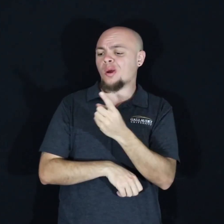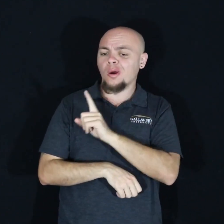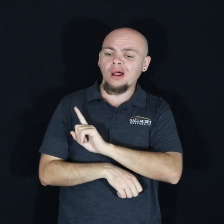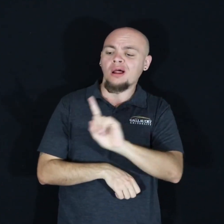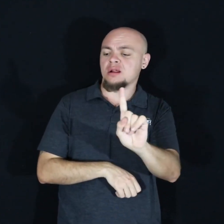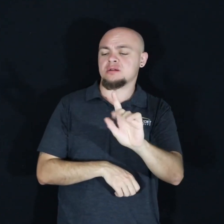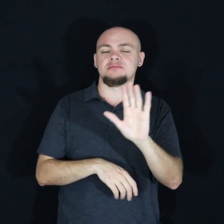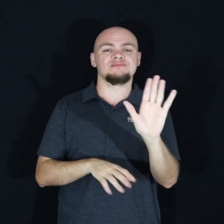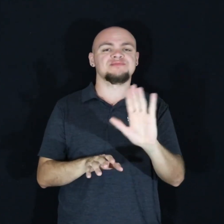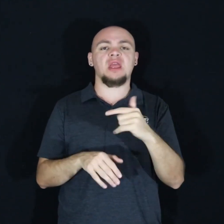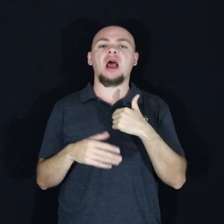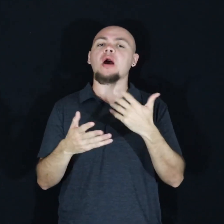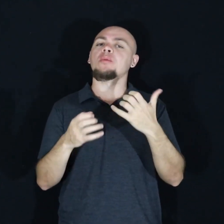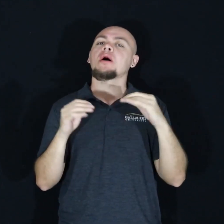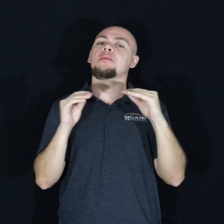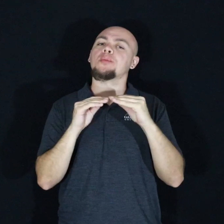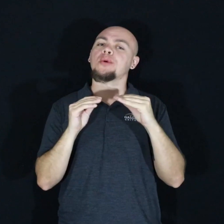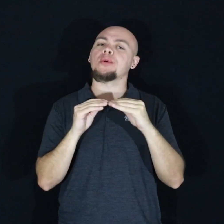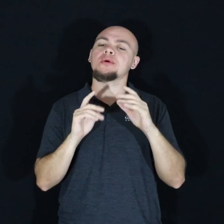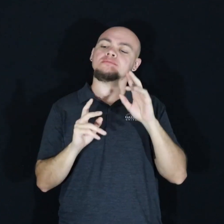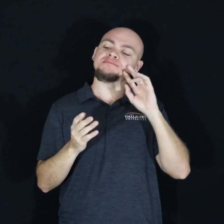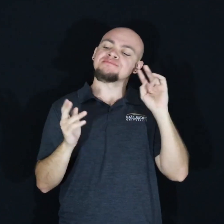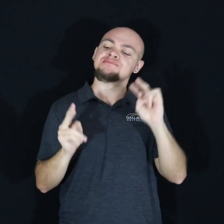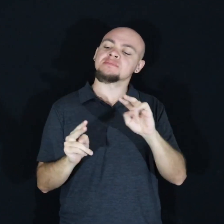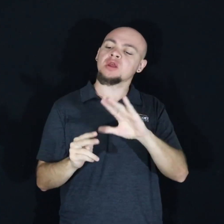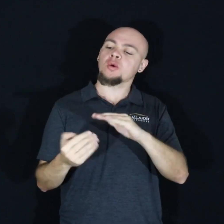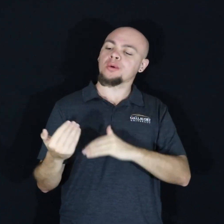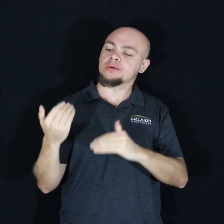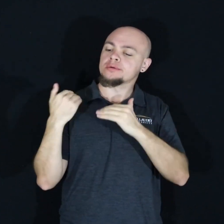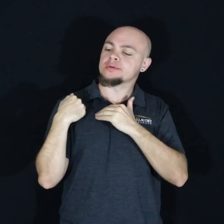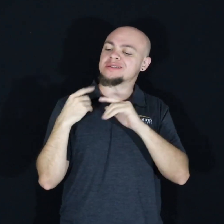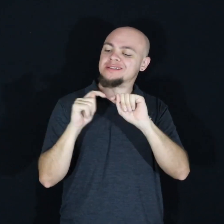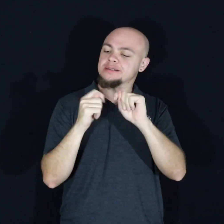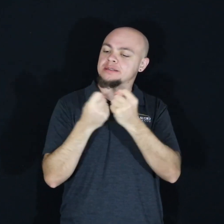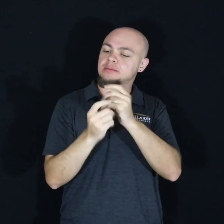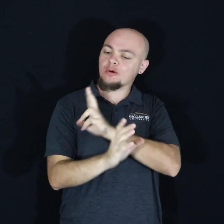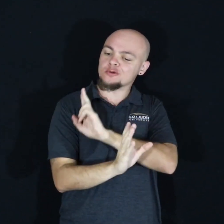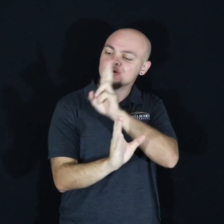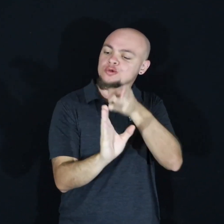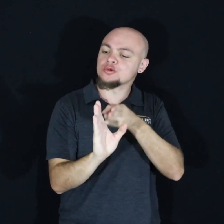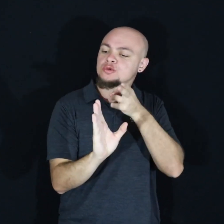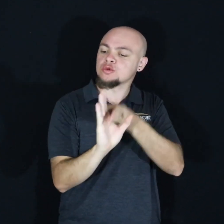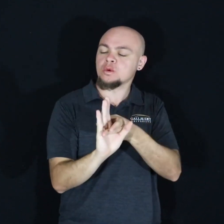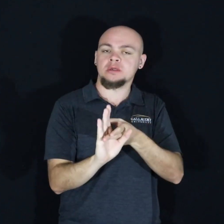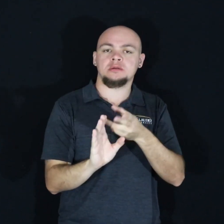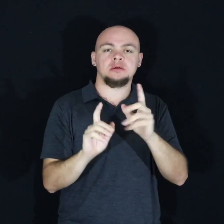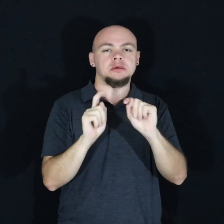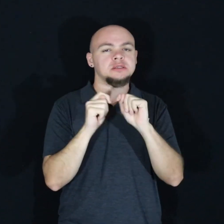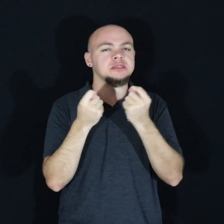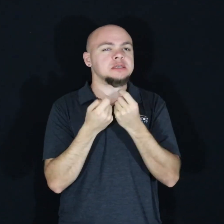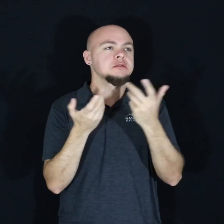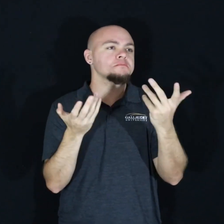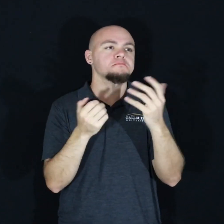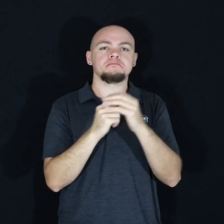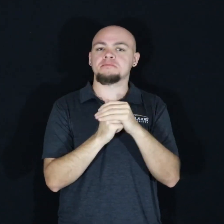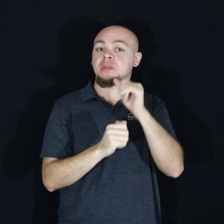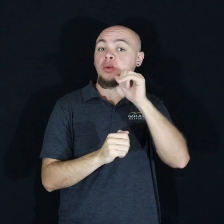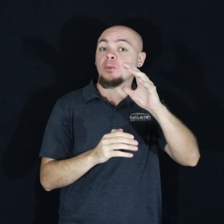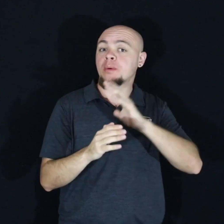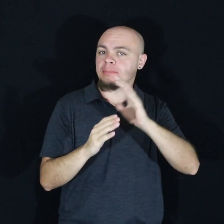and more quests where he sees that it's his job to join a team. maybe a team led by